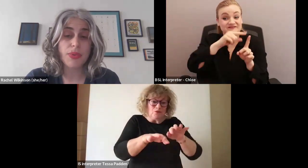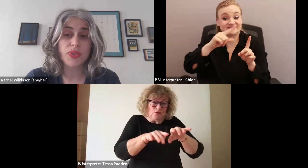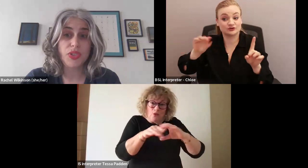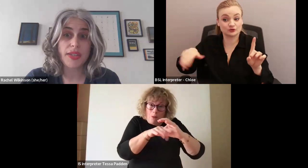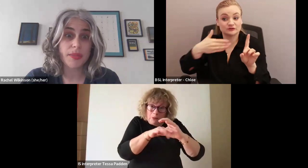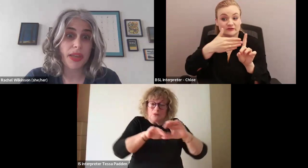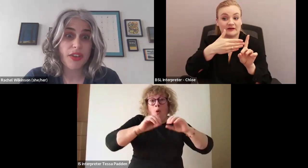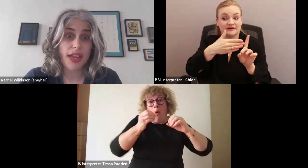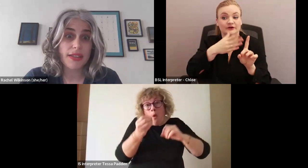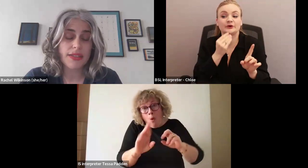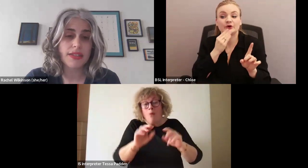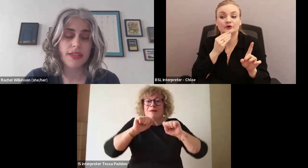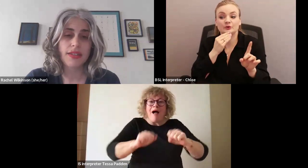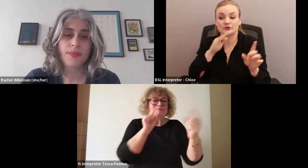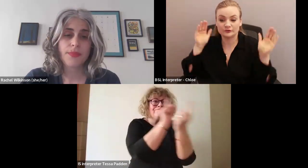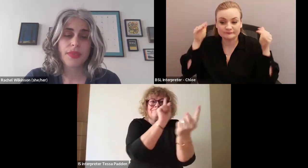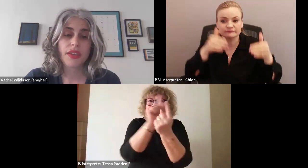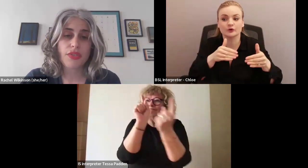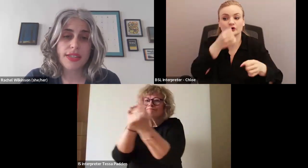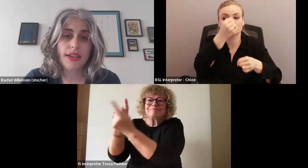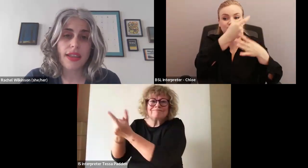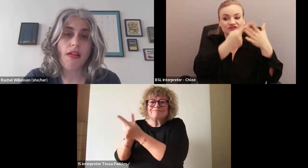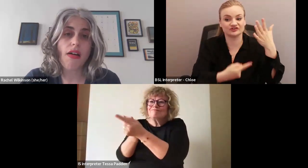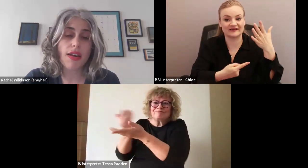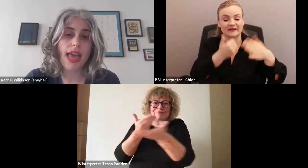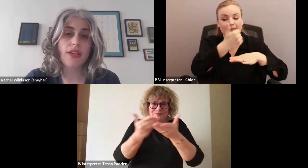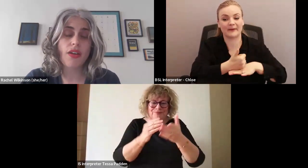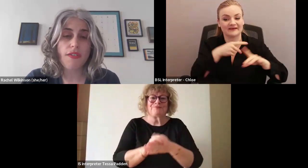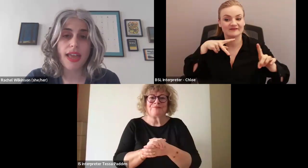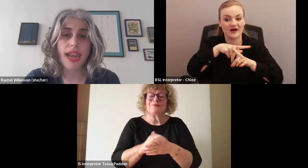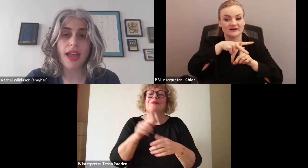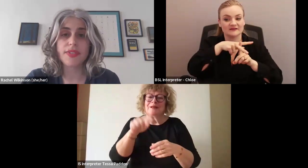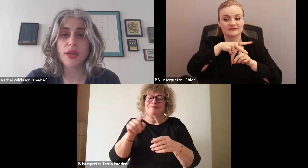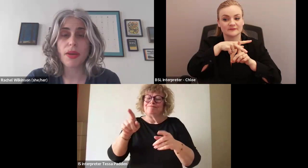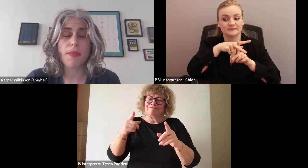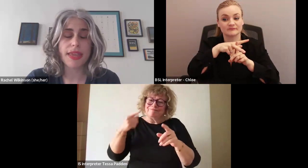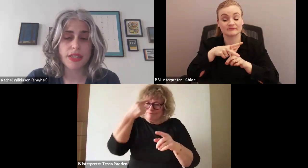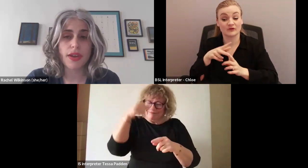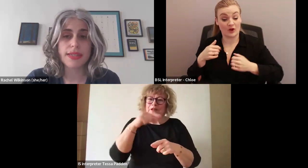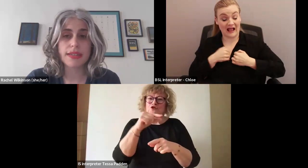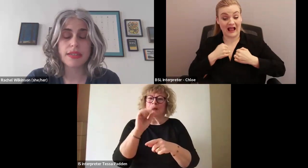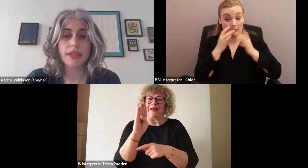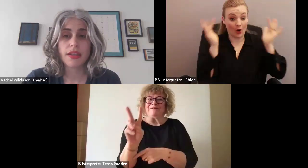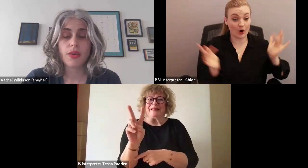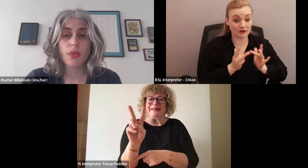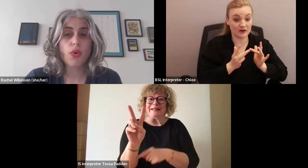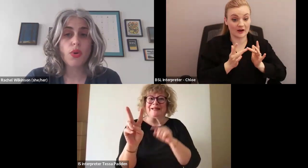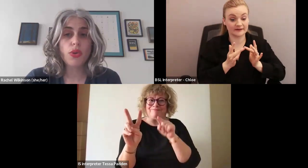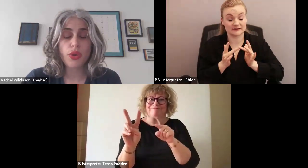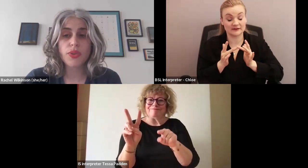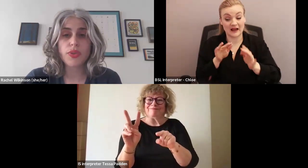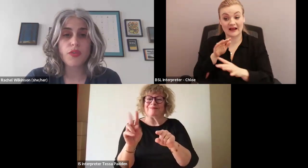and enables gender-based violence? Increasingly, our online and offline lives are becoming integrated,